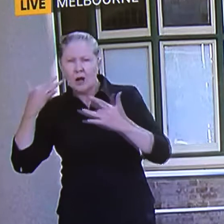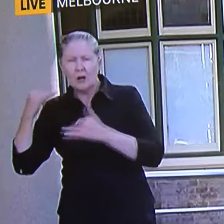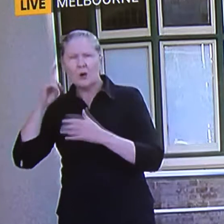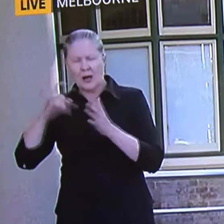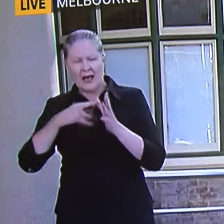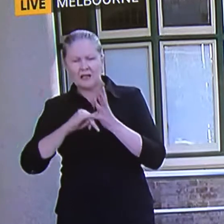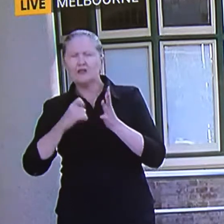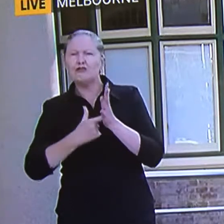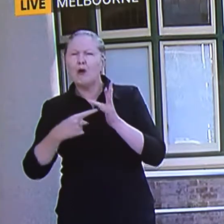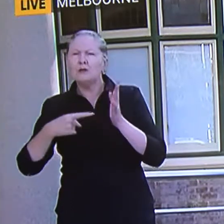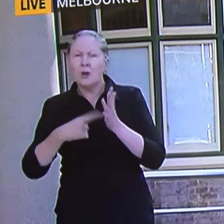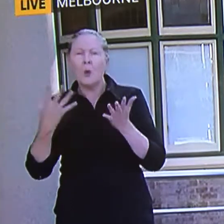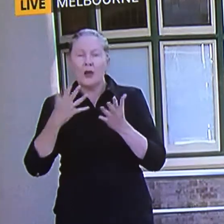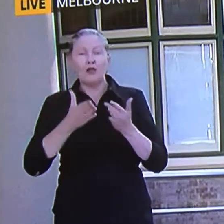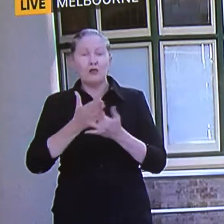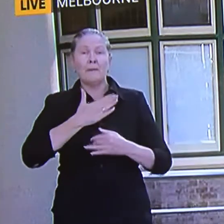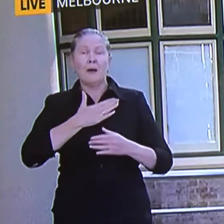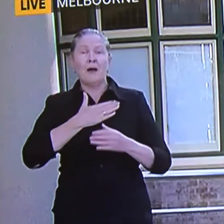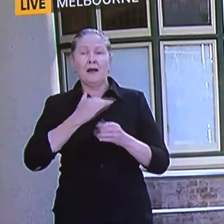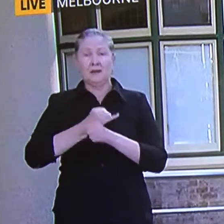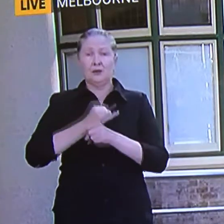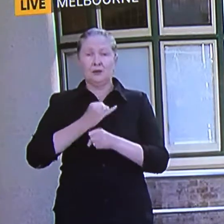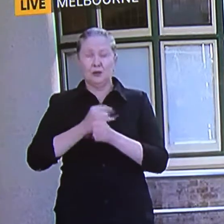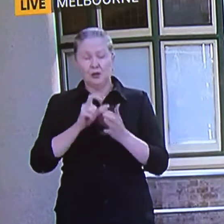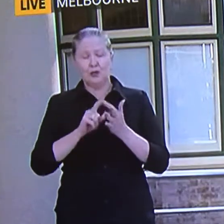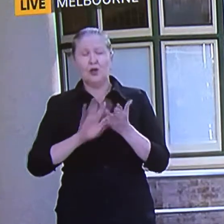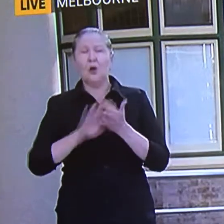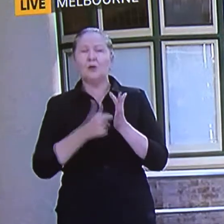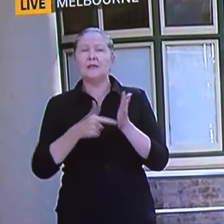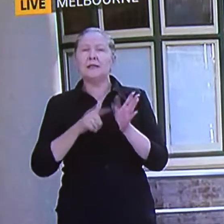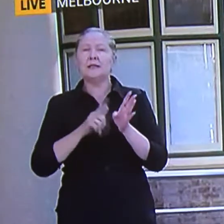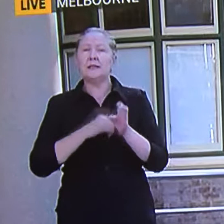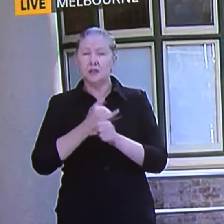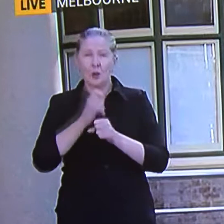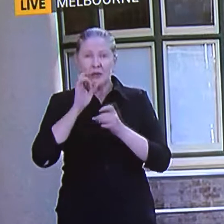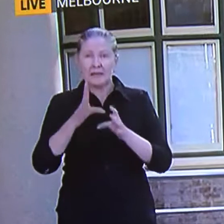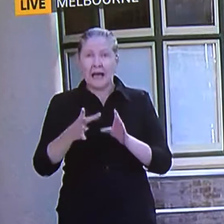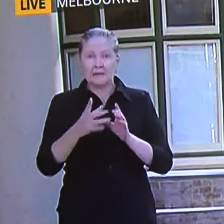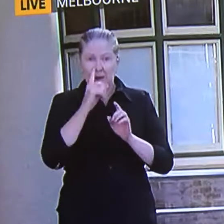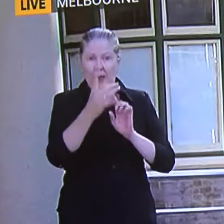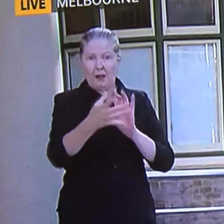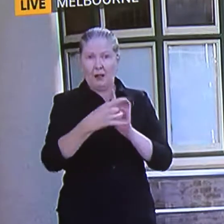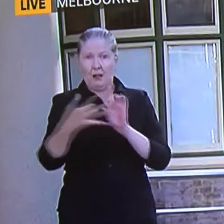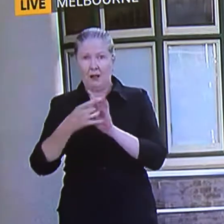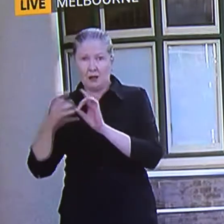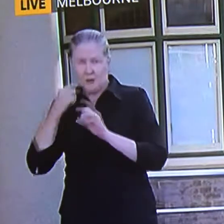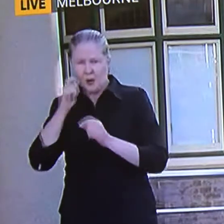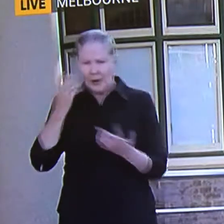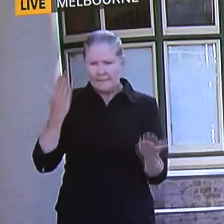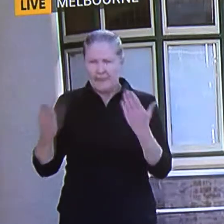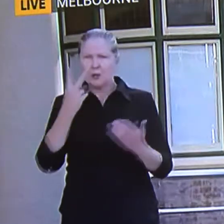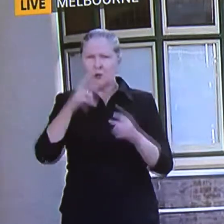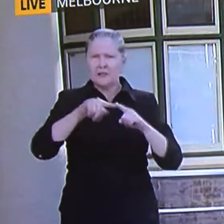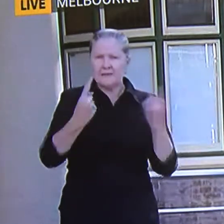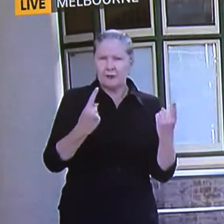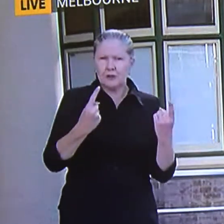ASCOT, led out of the Doherty Institute. It will actually start enrolling tomorrow, and it will compare two antiviral drugs,